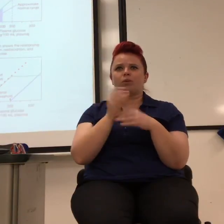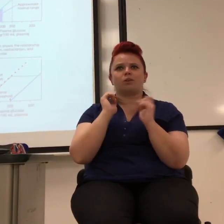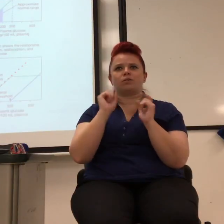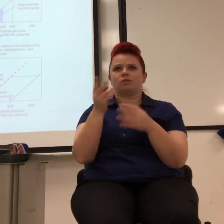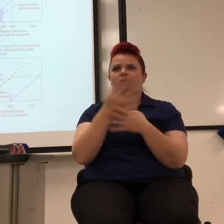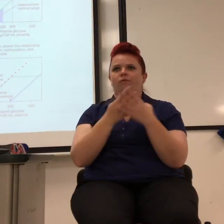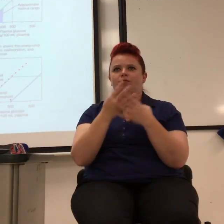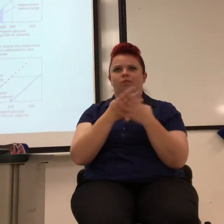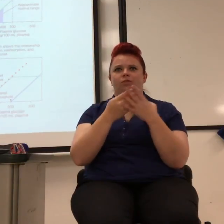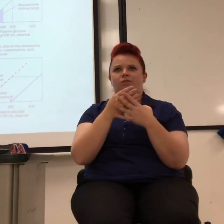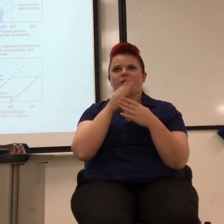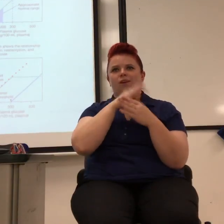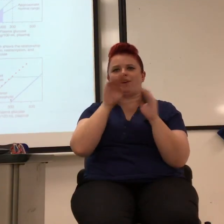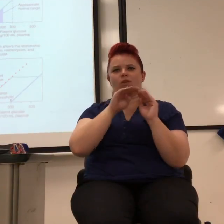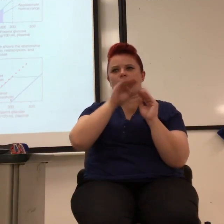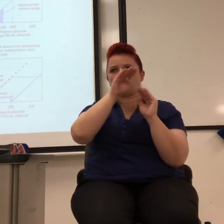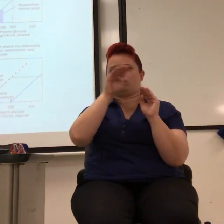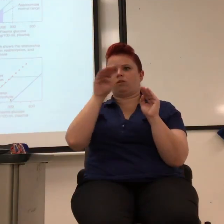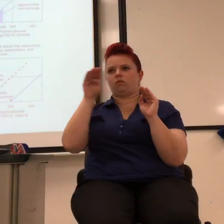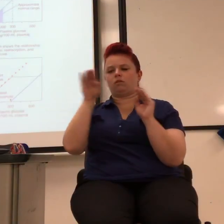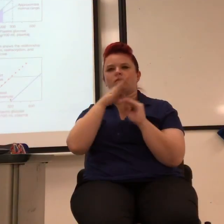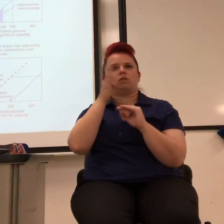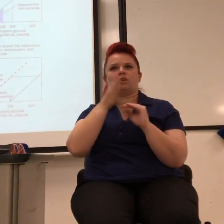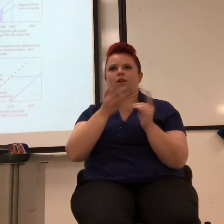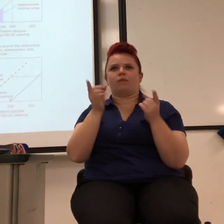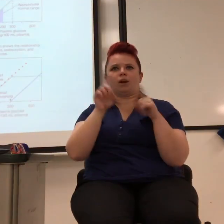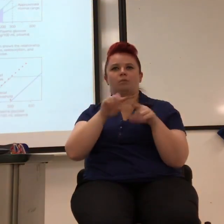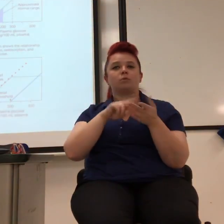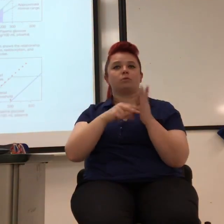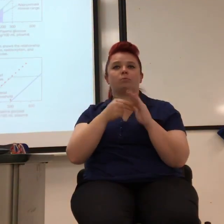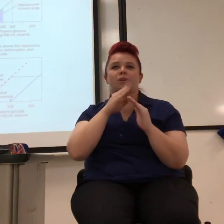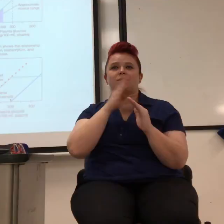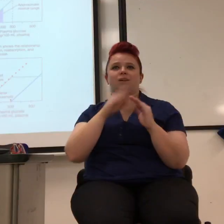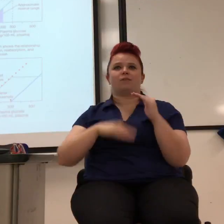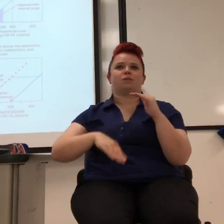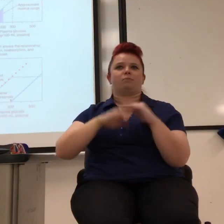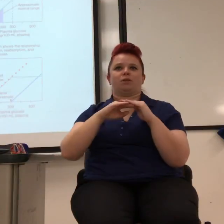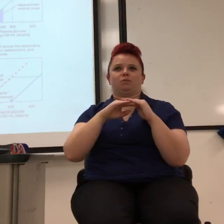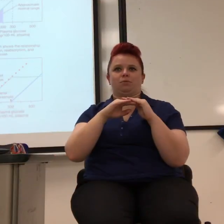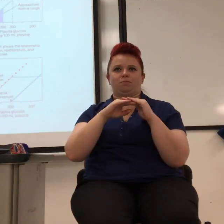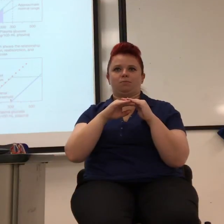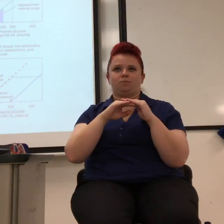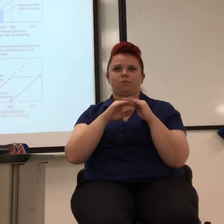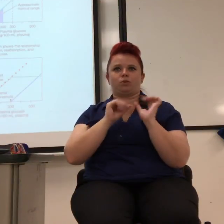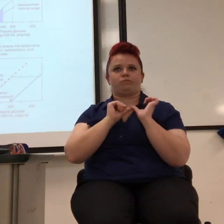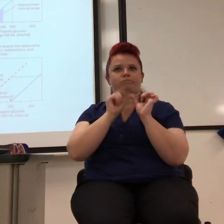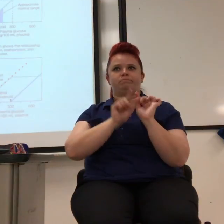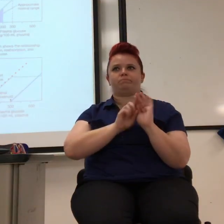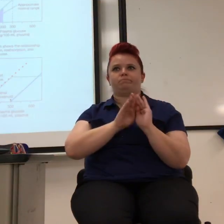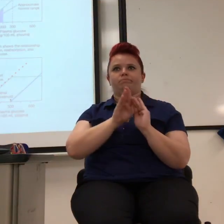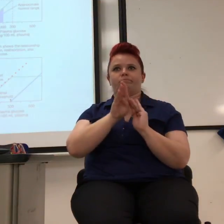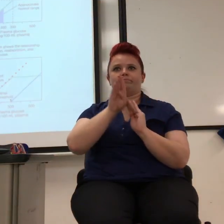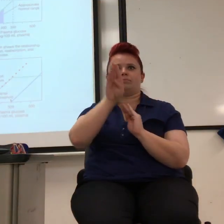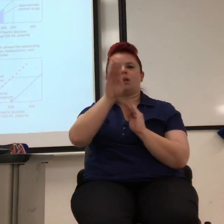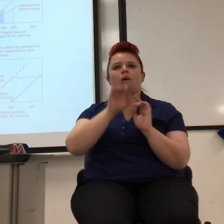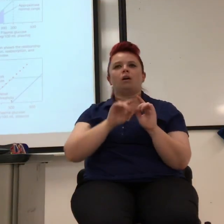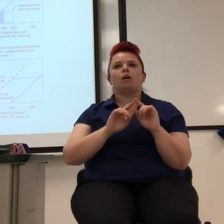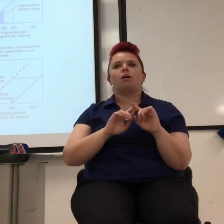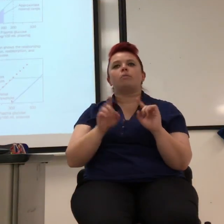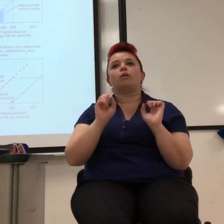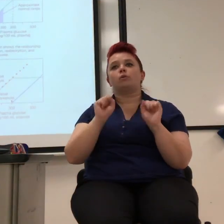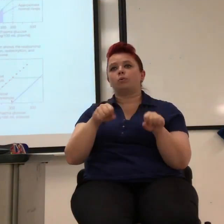This never levels off, which tells us it never maxes out. Okay? But you can max this